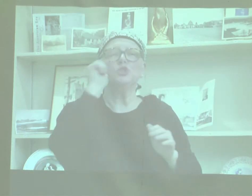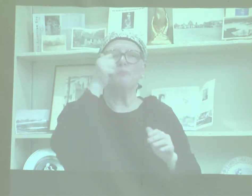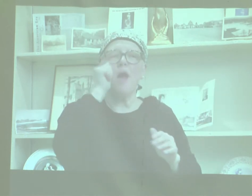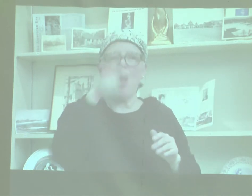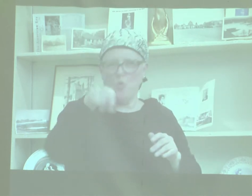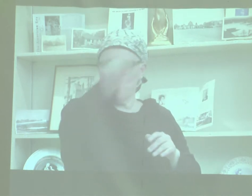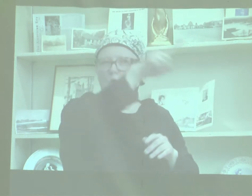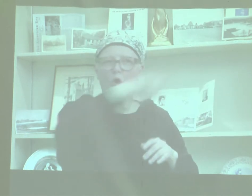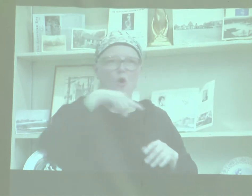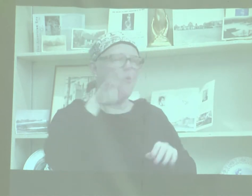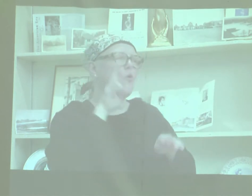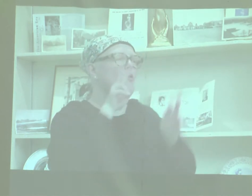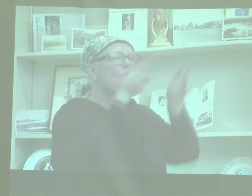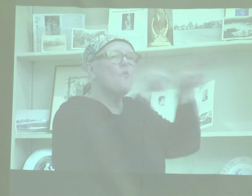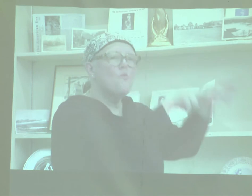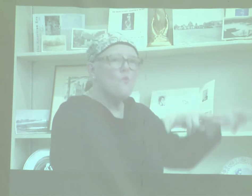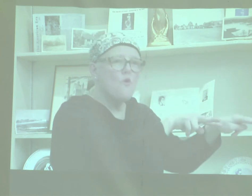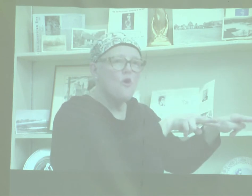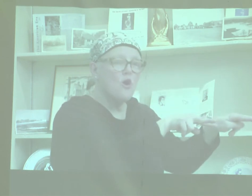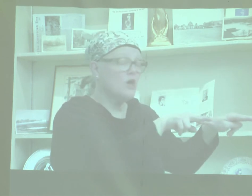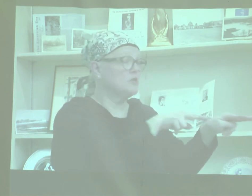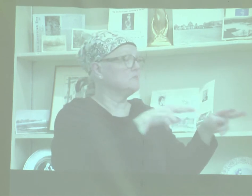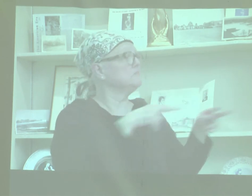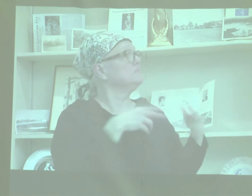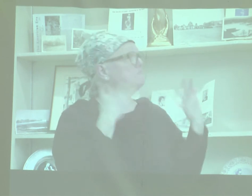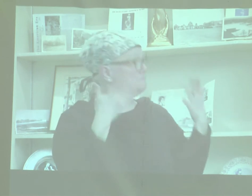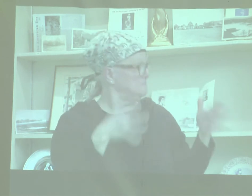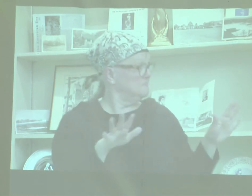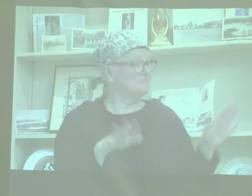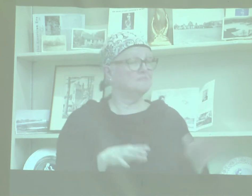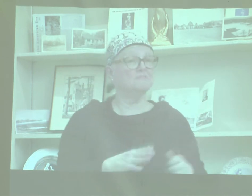it, I also don't know. But tomorrow, you will all be watching this occur.